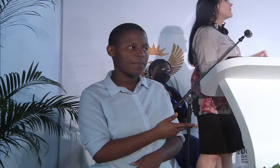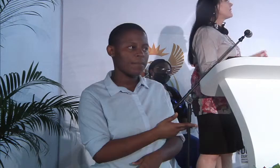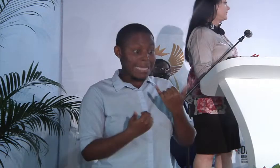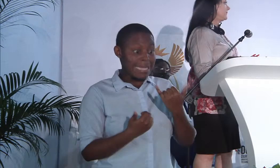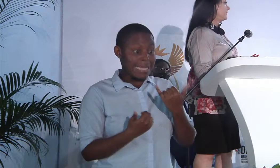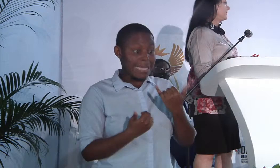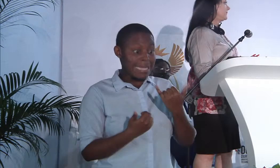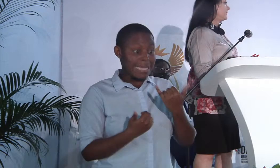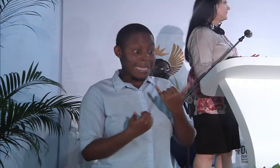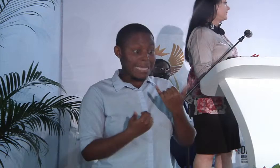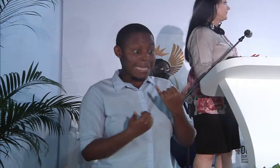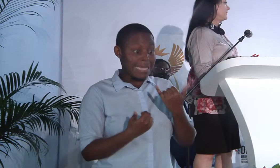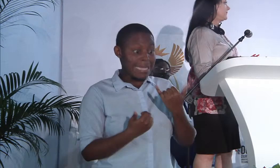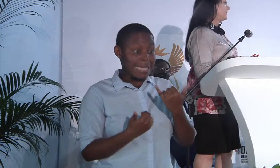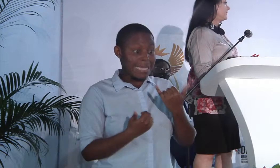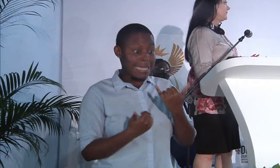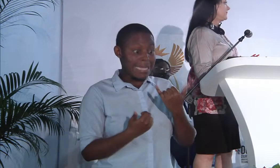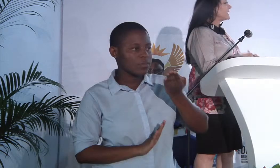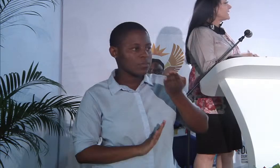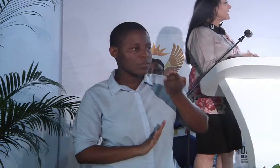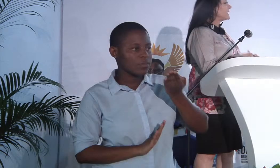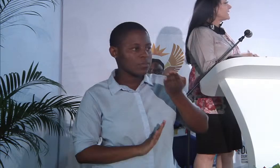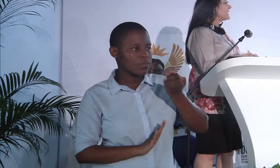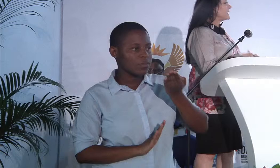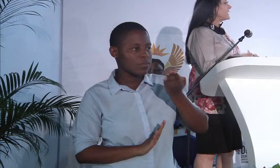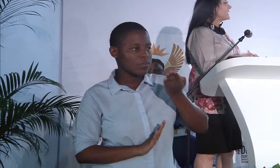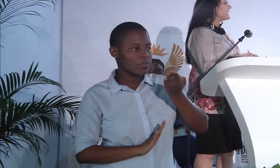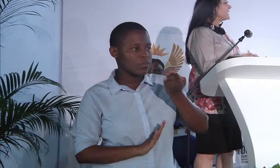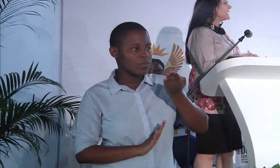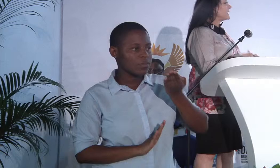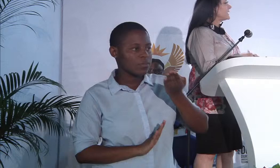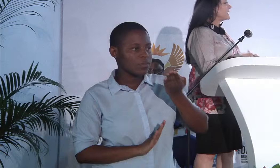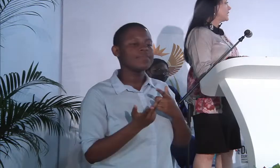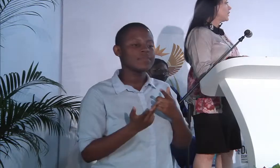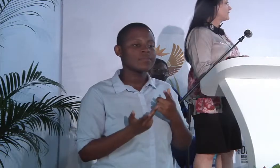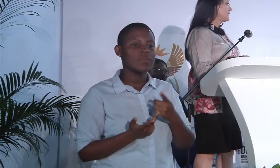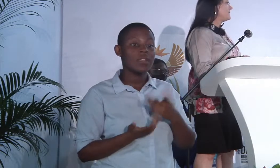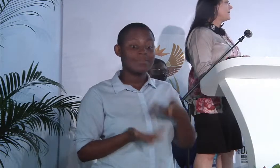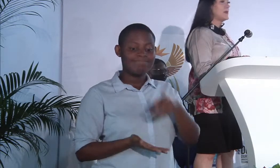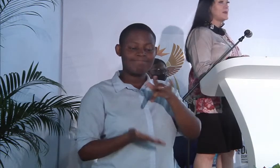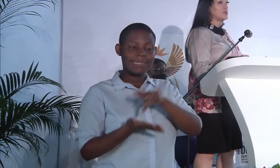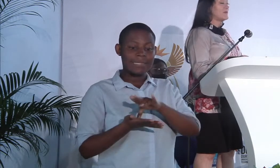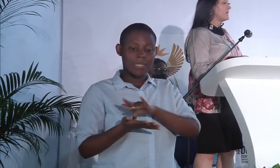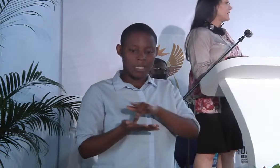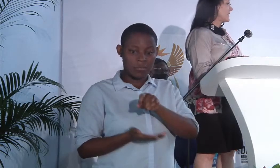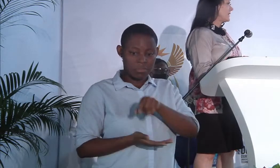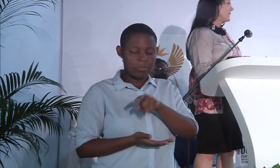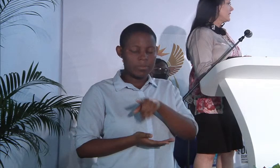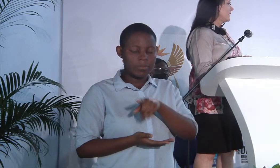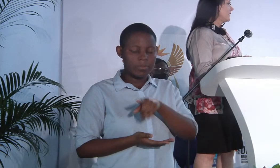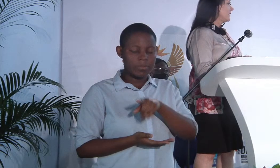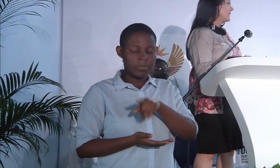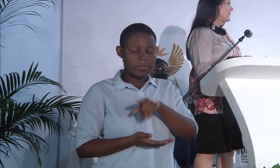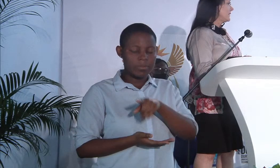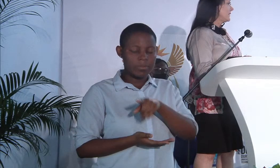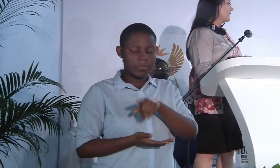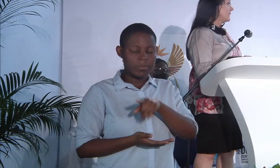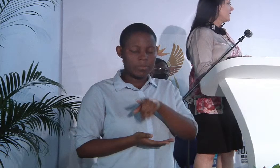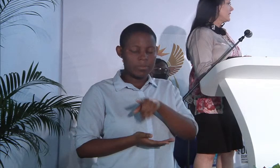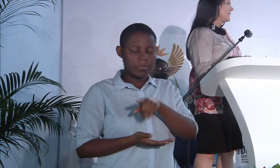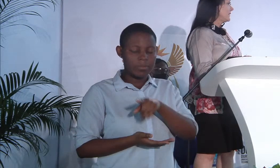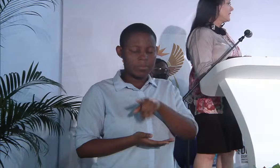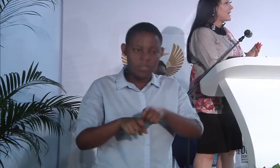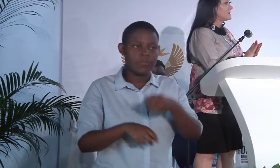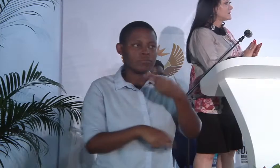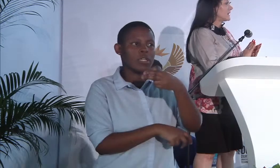TB. So this centre also does the screening of TB, HIV care, HIV,